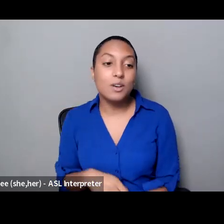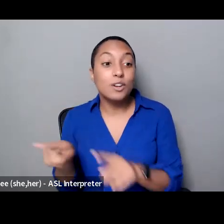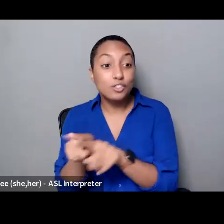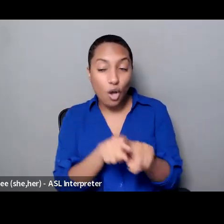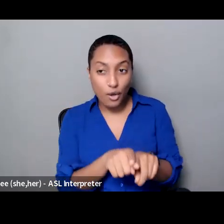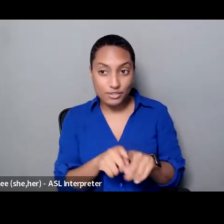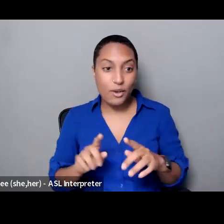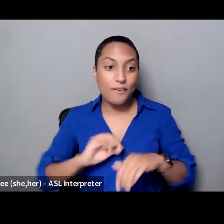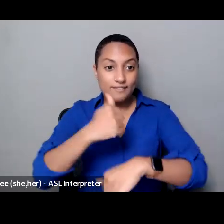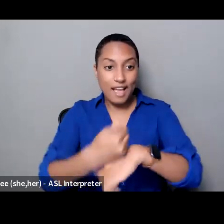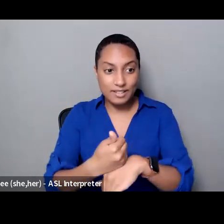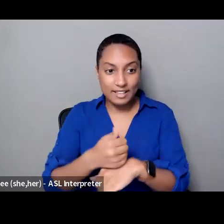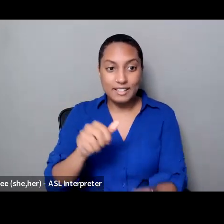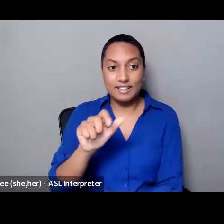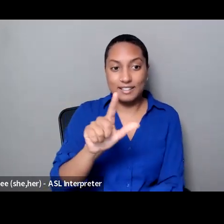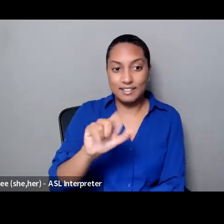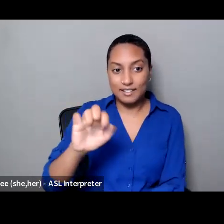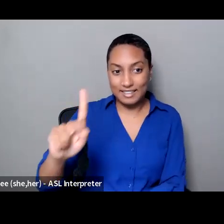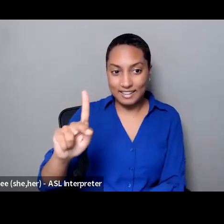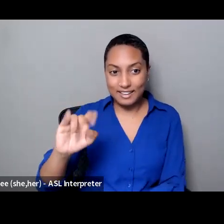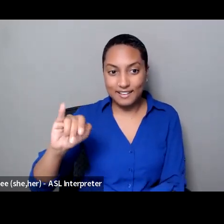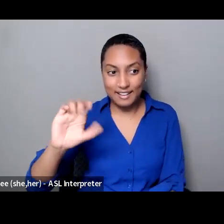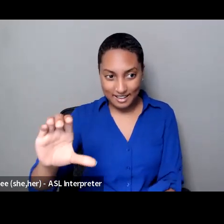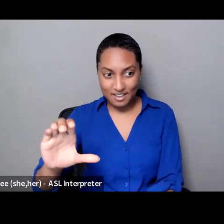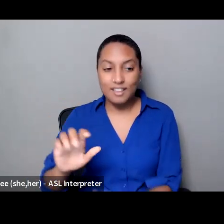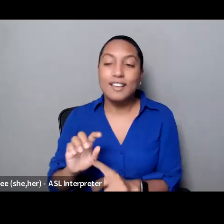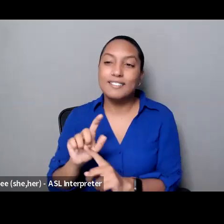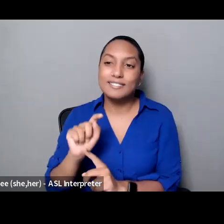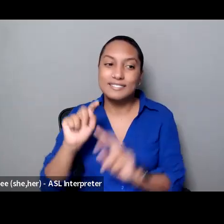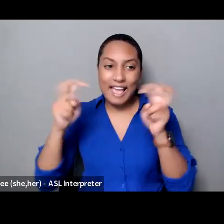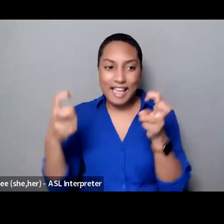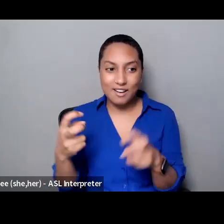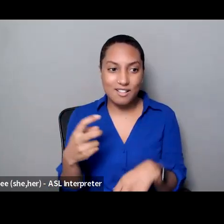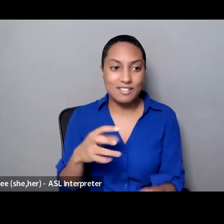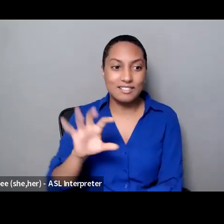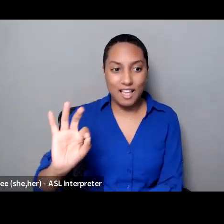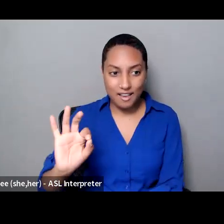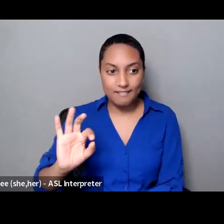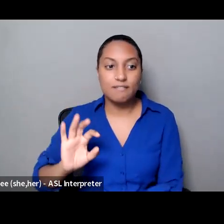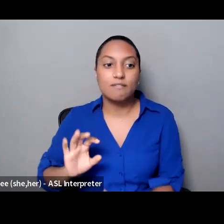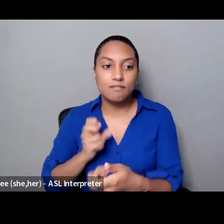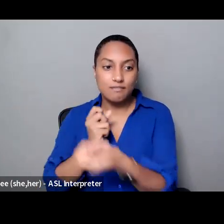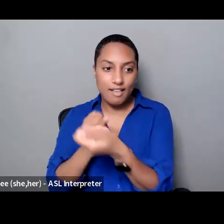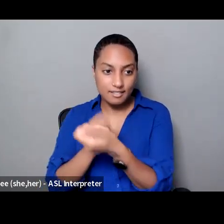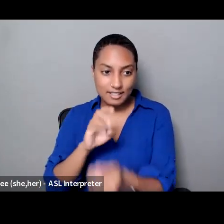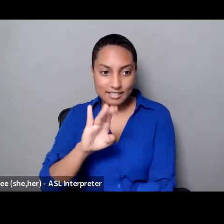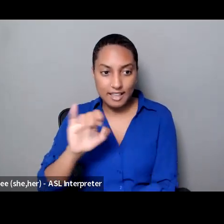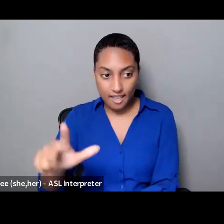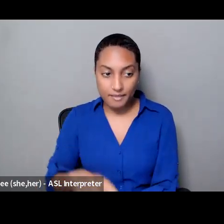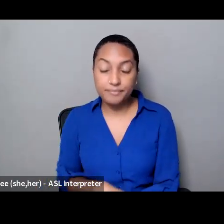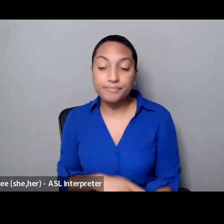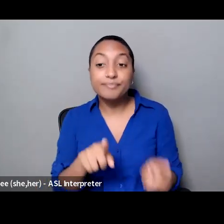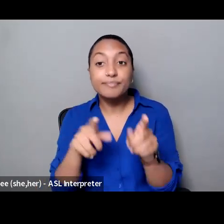of the first Title VII funded centers as well. And then we also have Paula McElwee here. She is the Director of